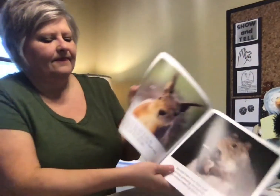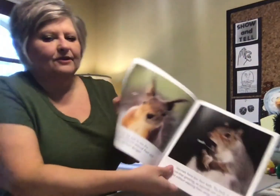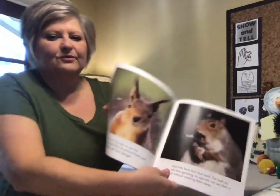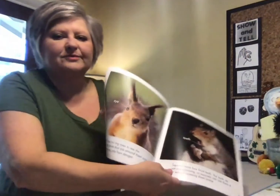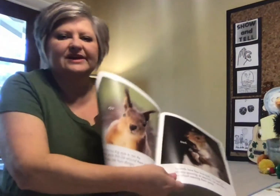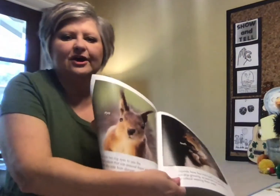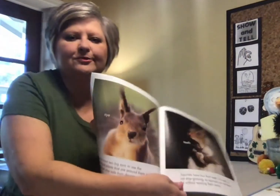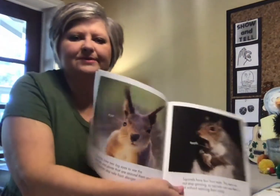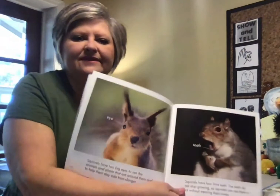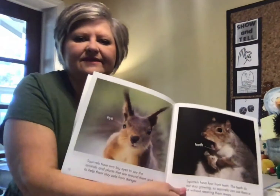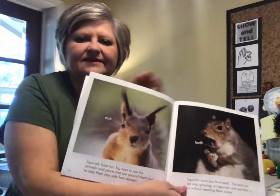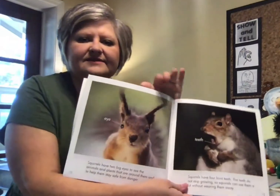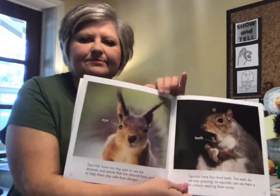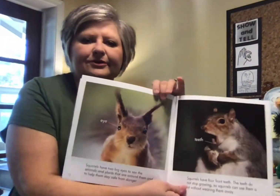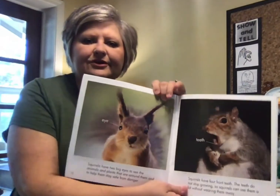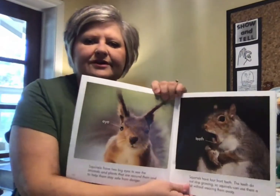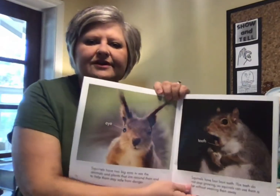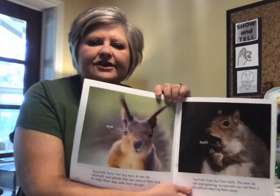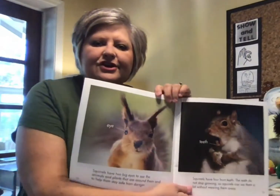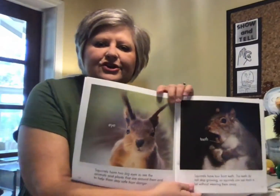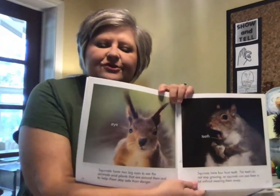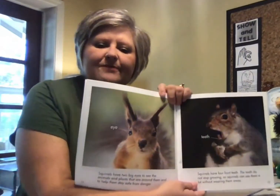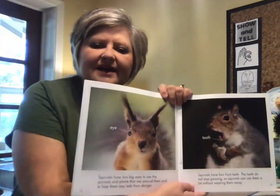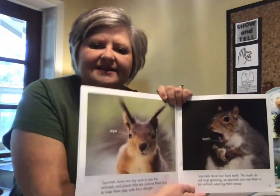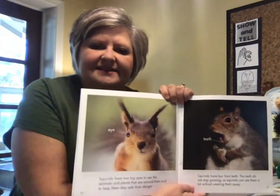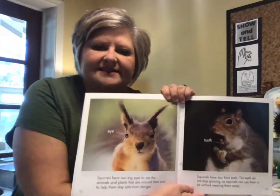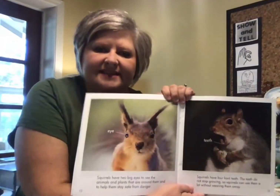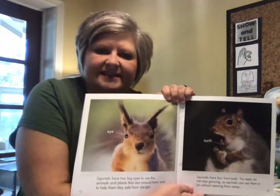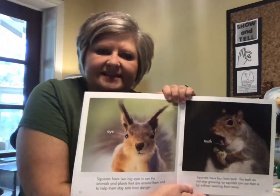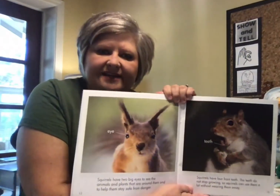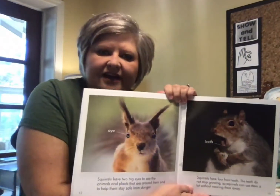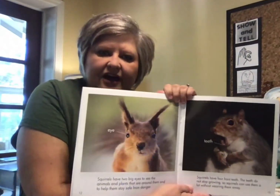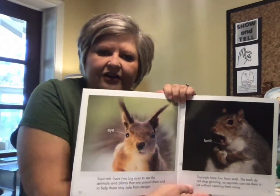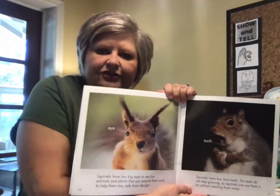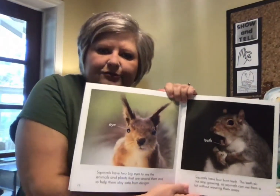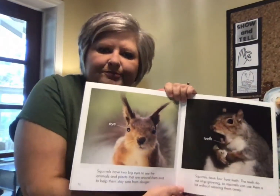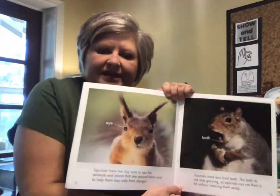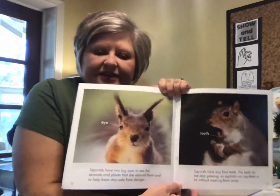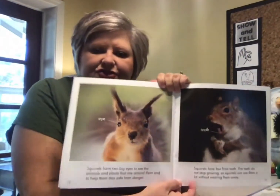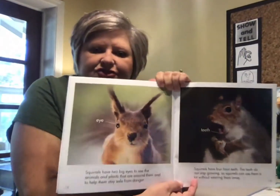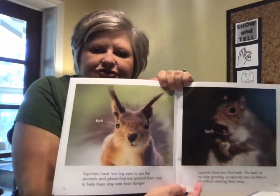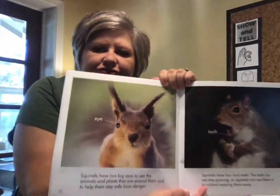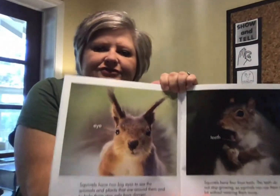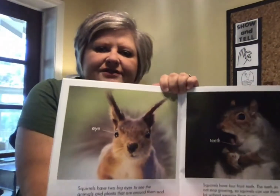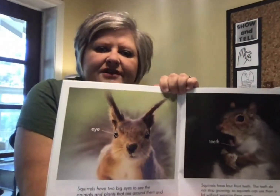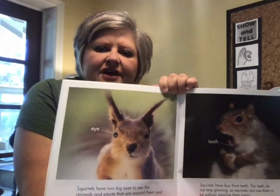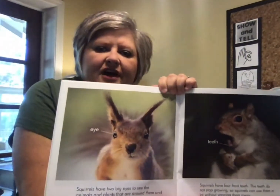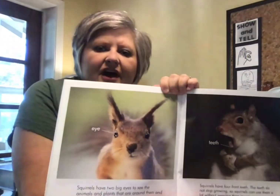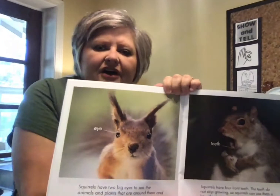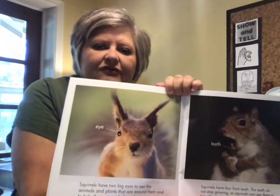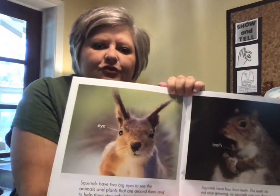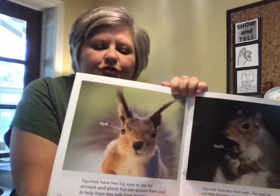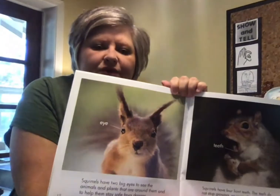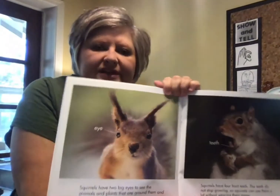When we open this book, you might see other pictures of